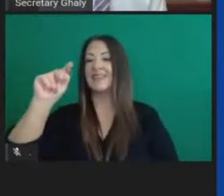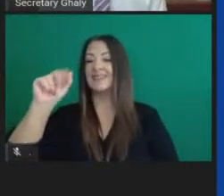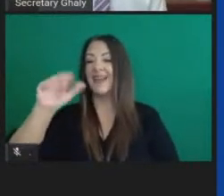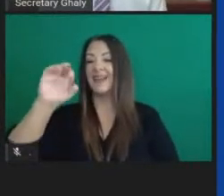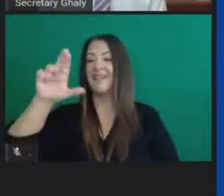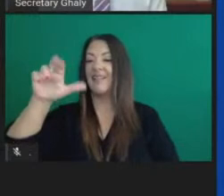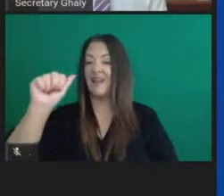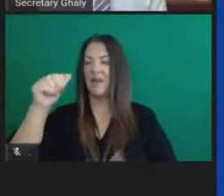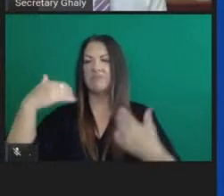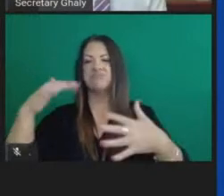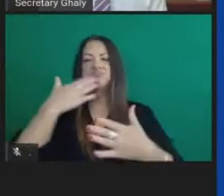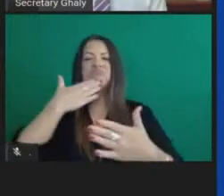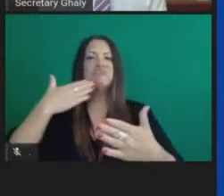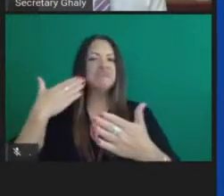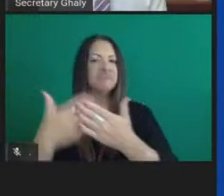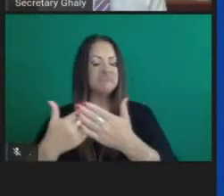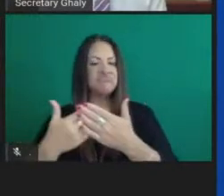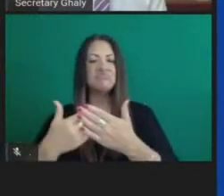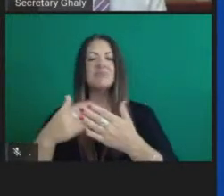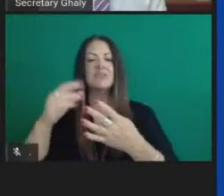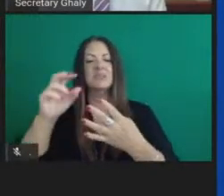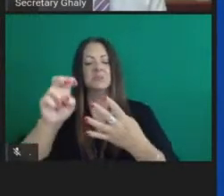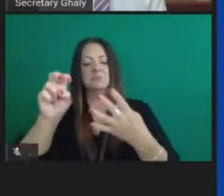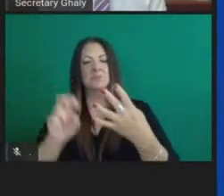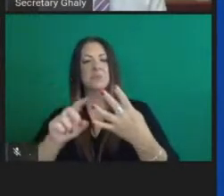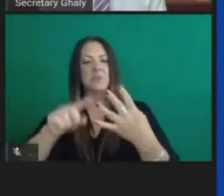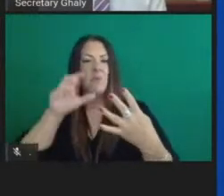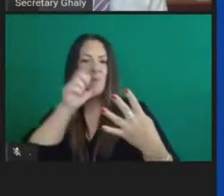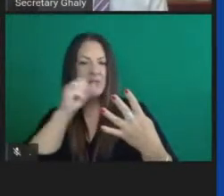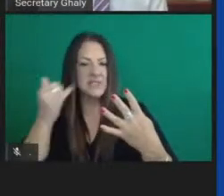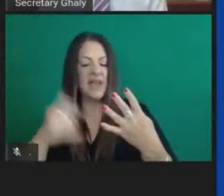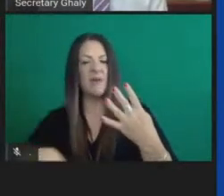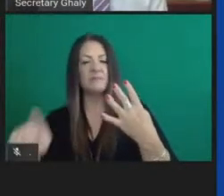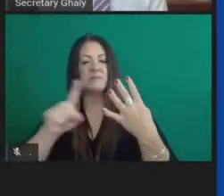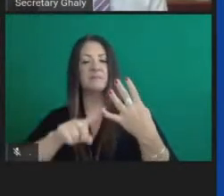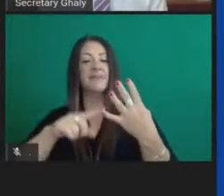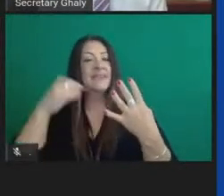we were tracking 2 large counties, important counties in the state that